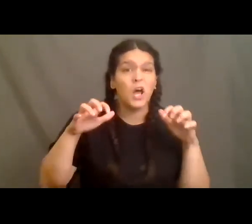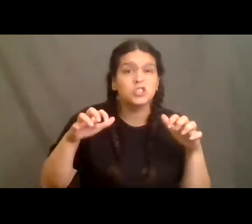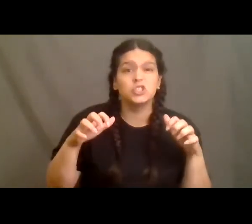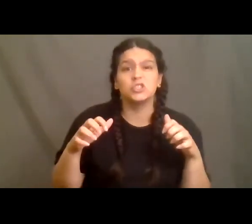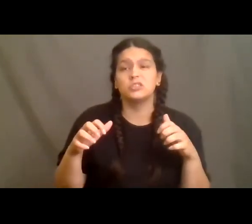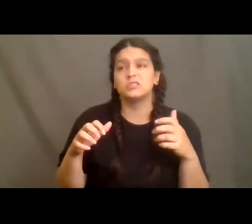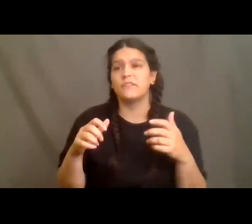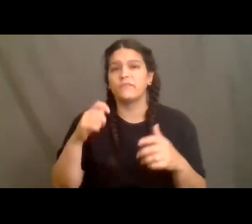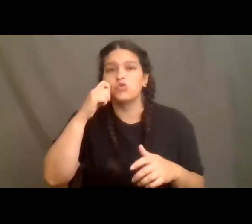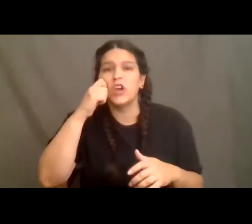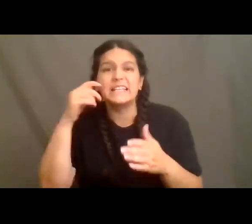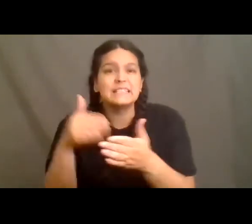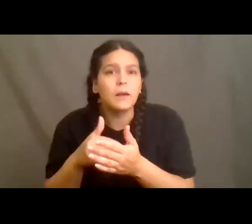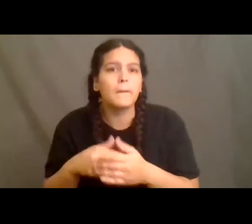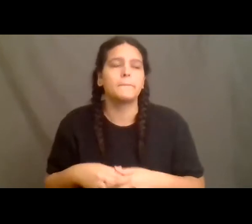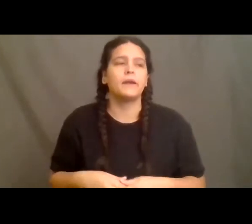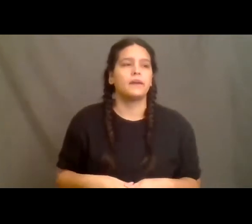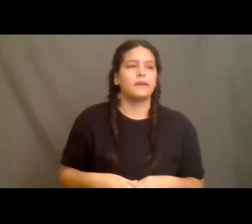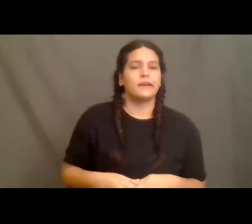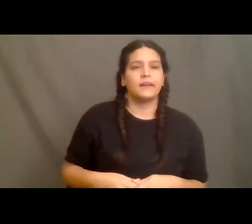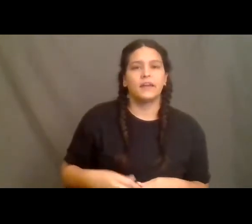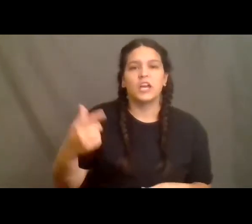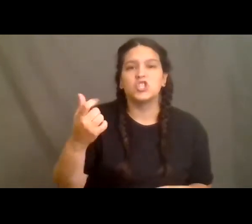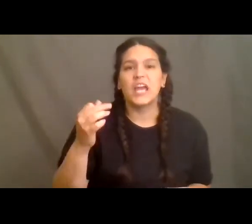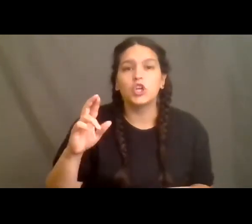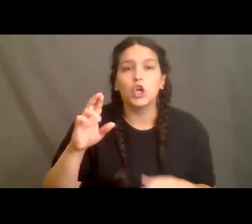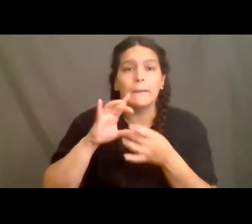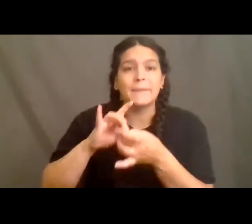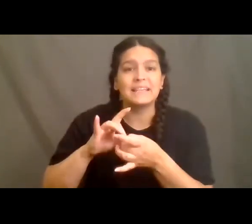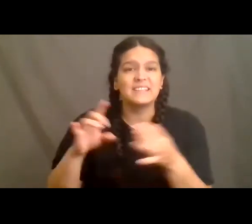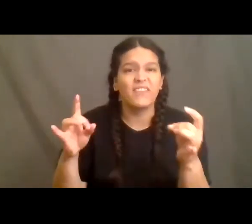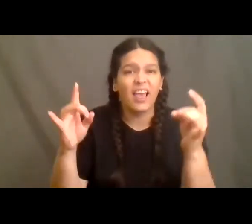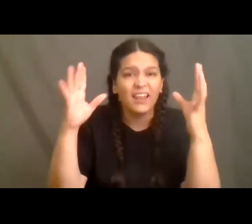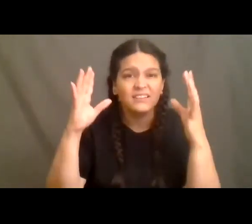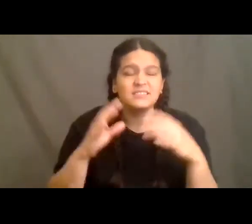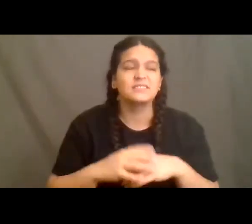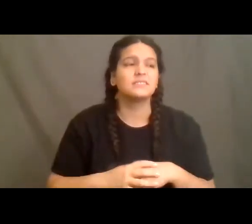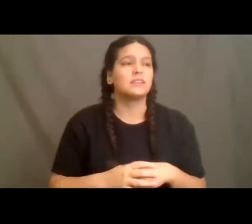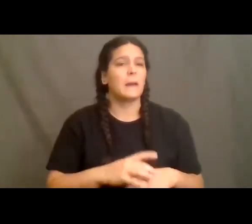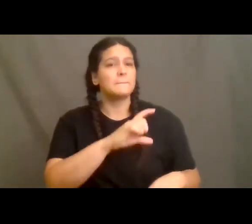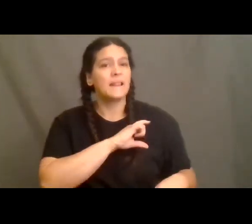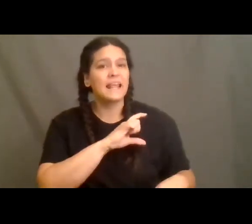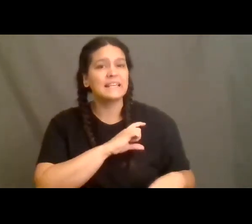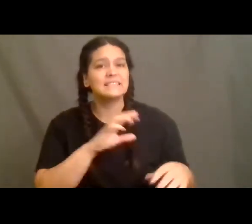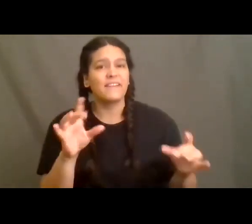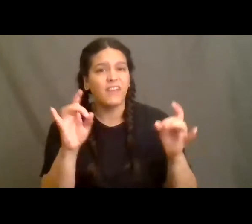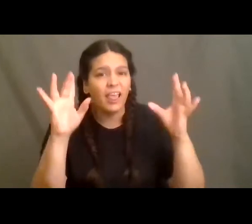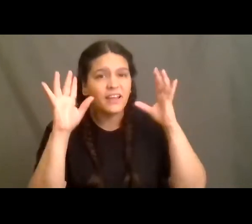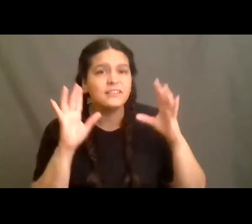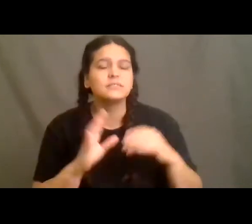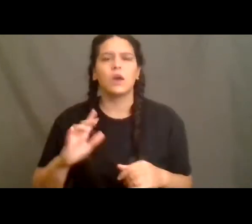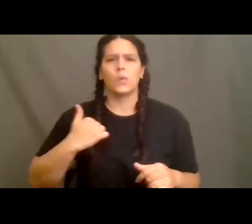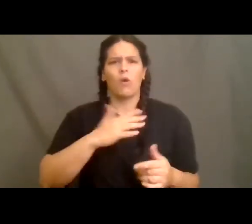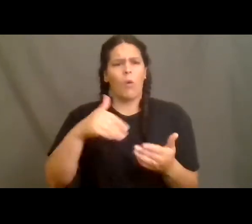of gender-based violence, police violence, right? These are all monsters, and we all have a role in being